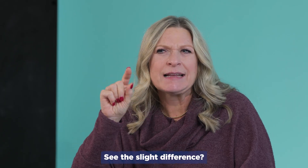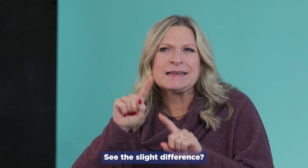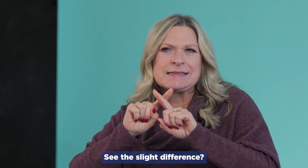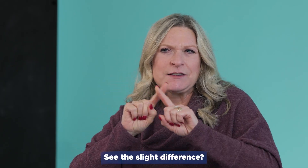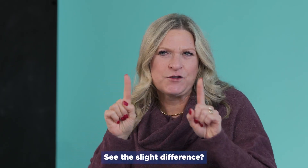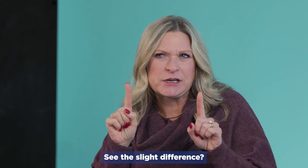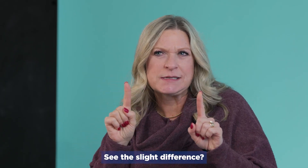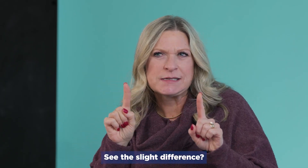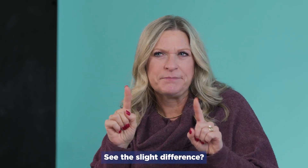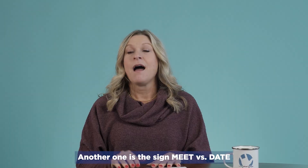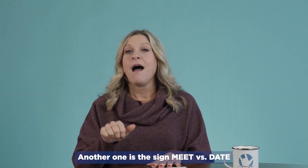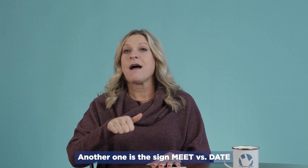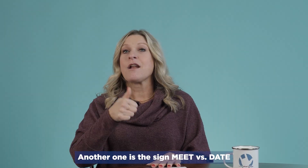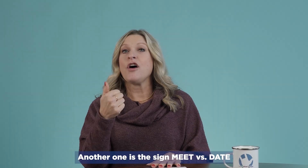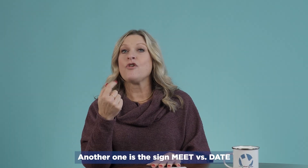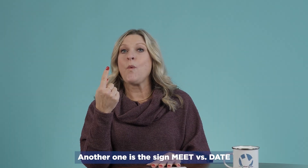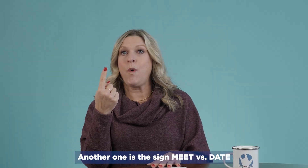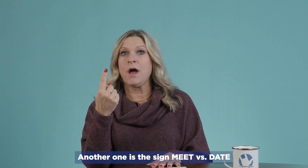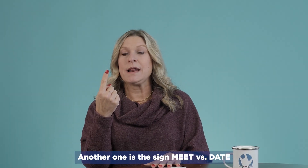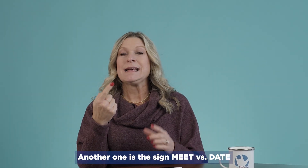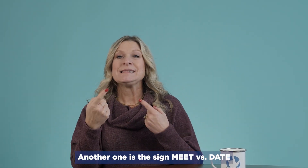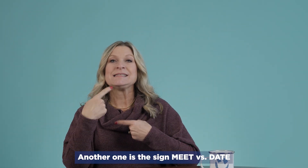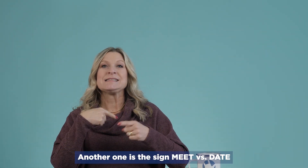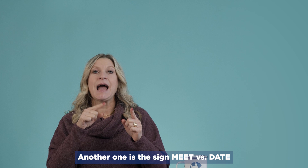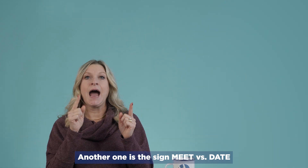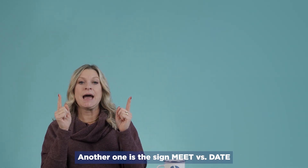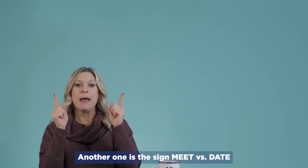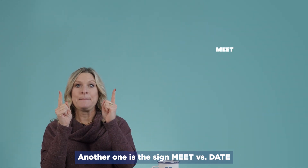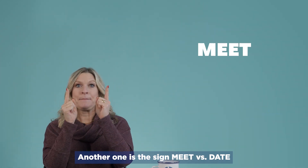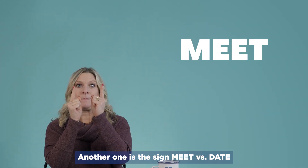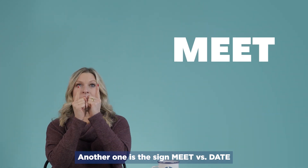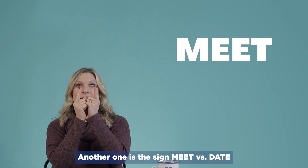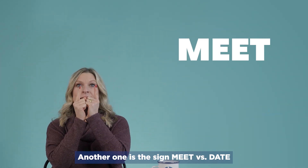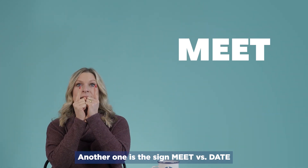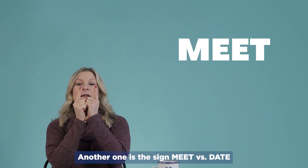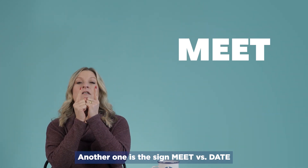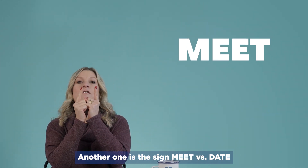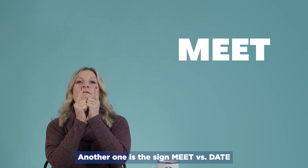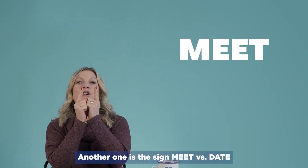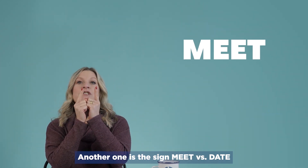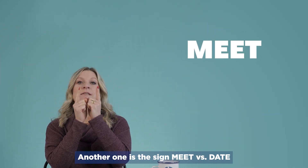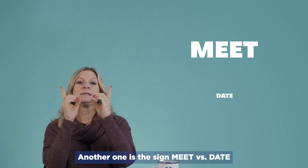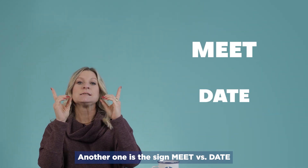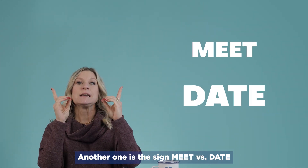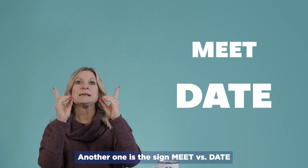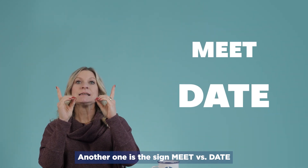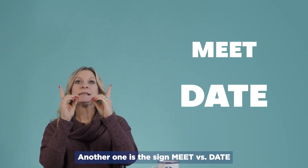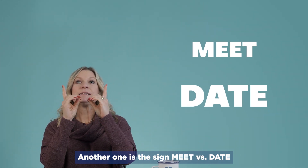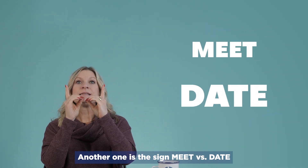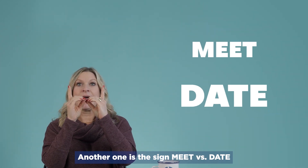slide difference. Another one is a sign mid versus